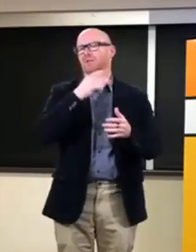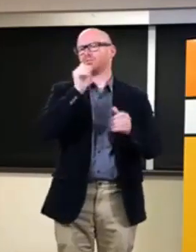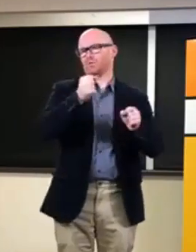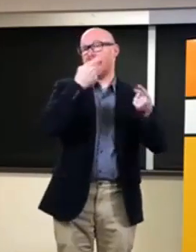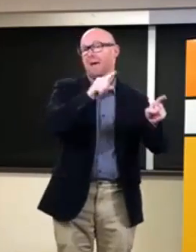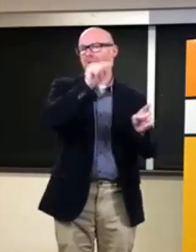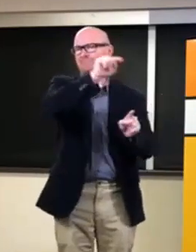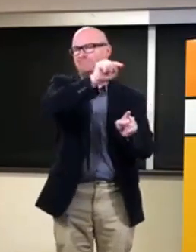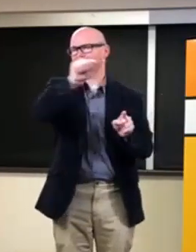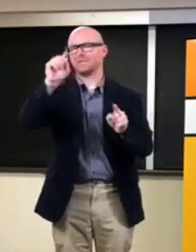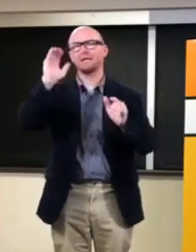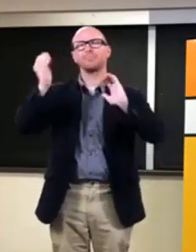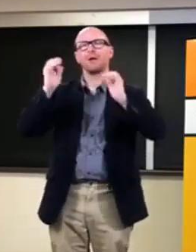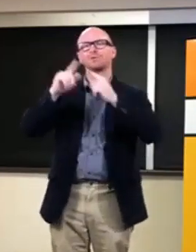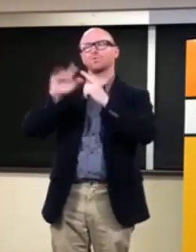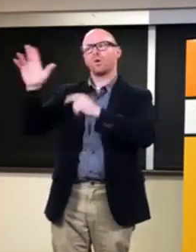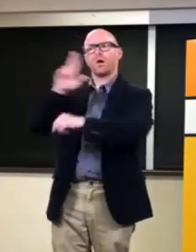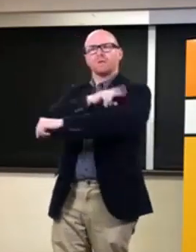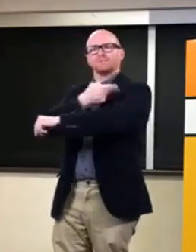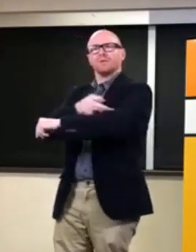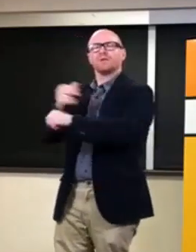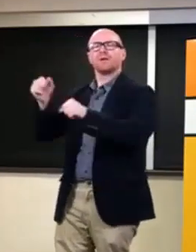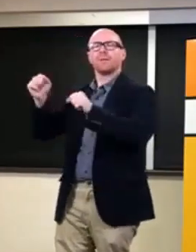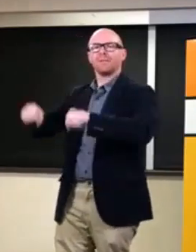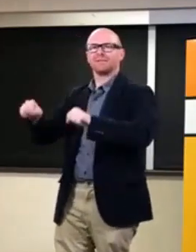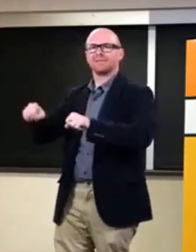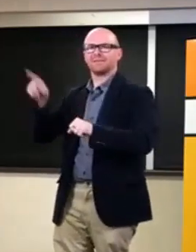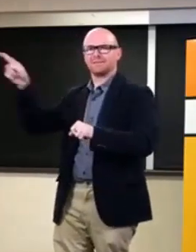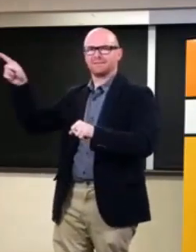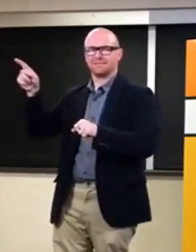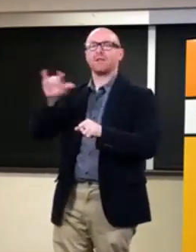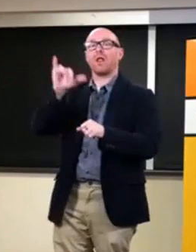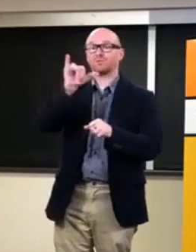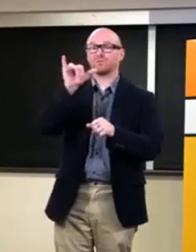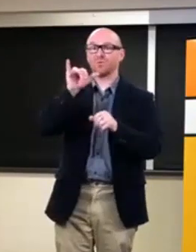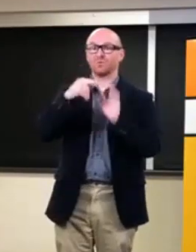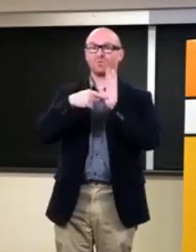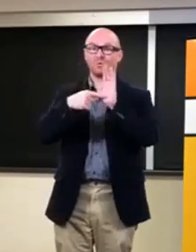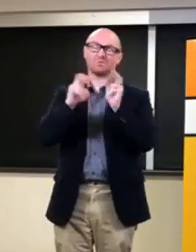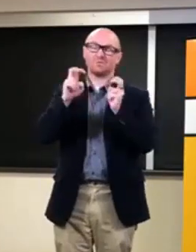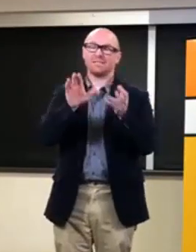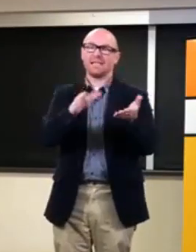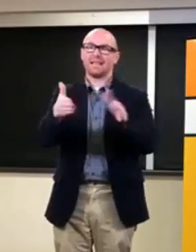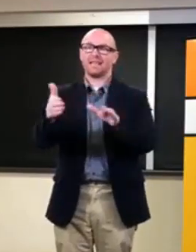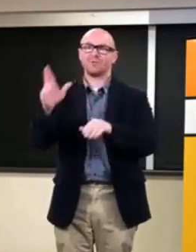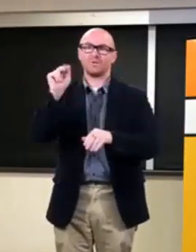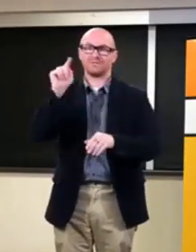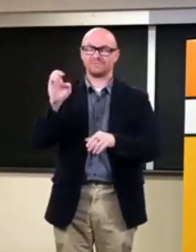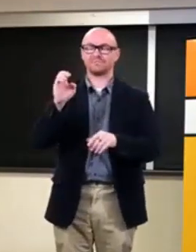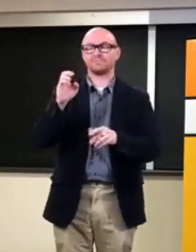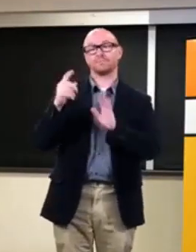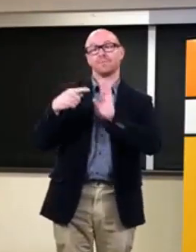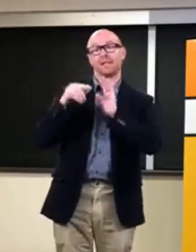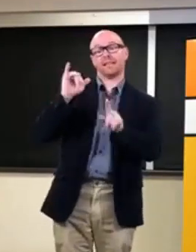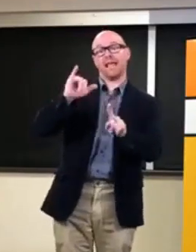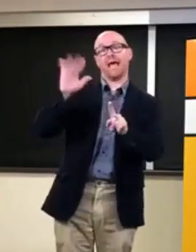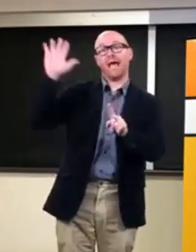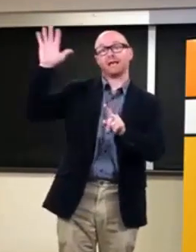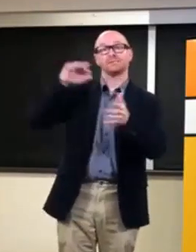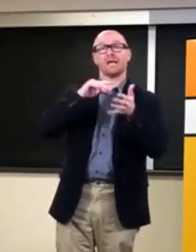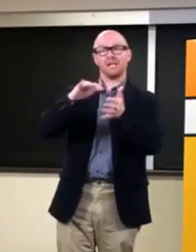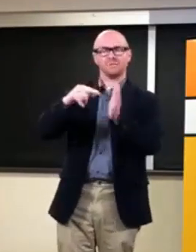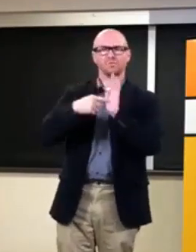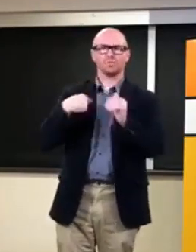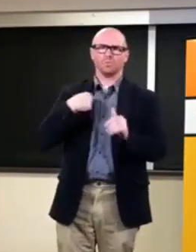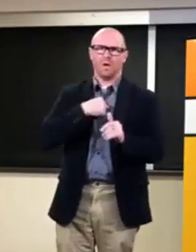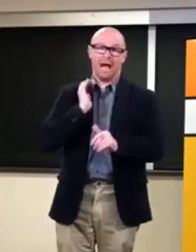our hospital beds, ICU beds, and even mortality rates. And it is showing that we will have enough healthcare capacity to care